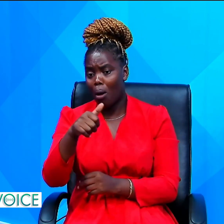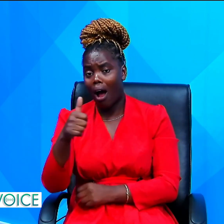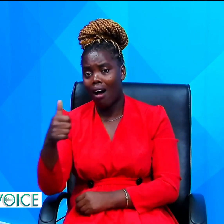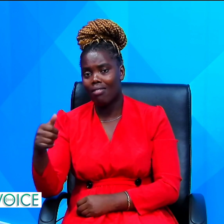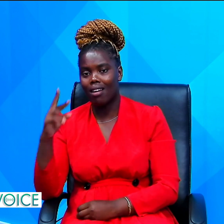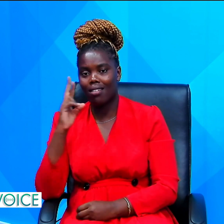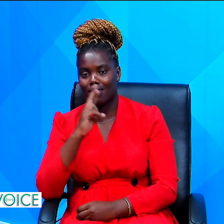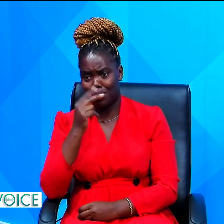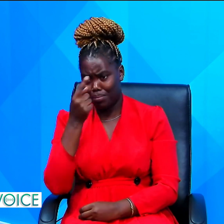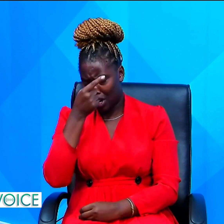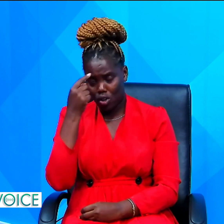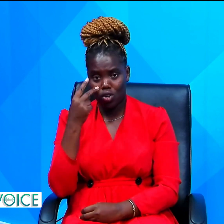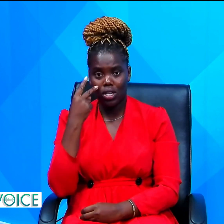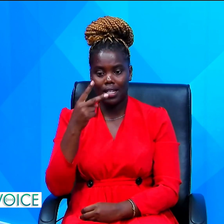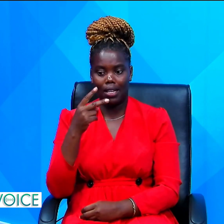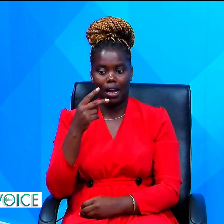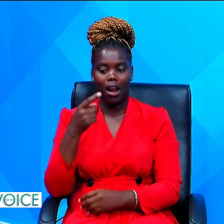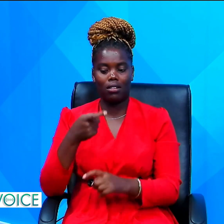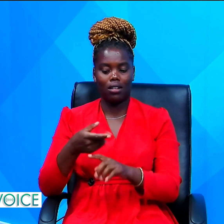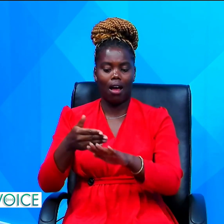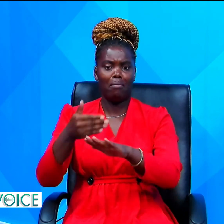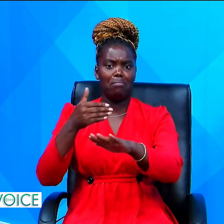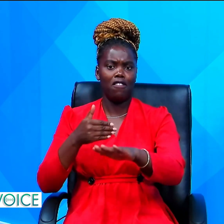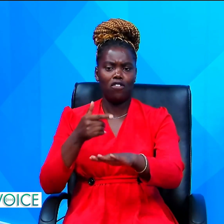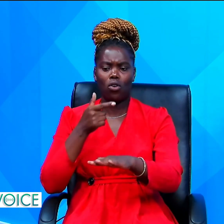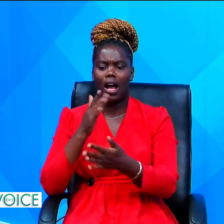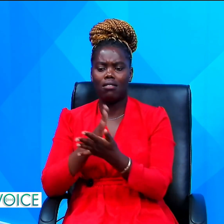And also not also to add on other risks.